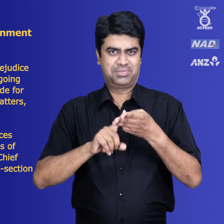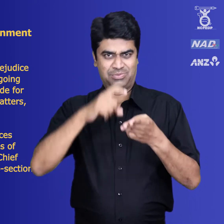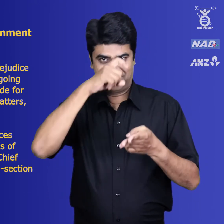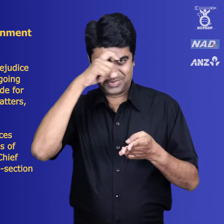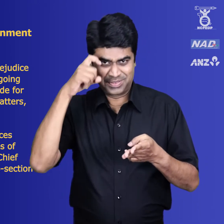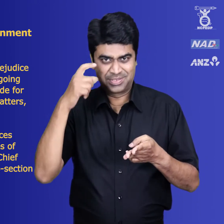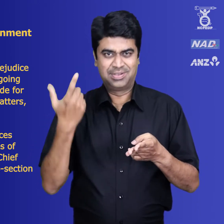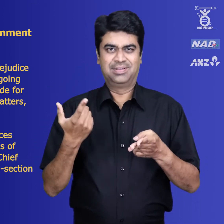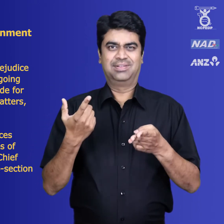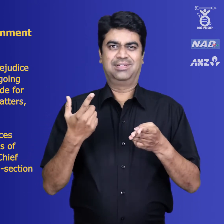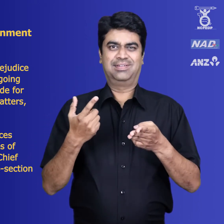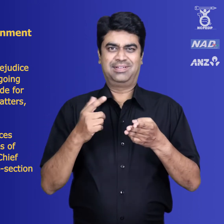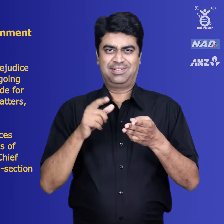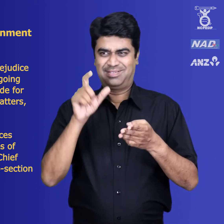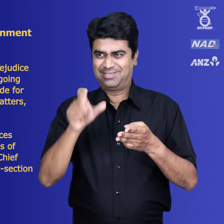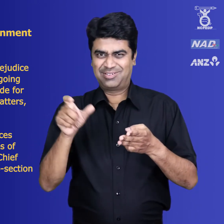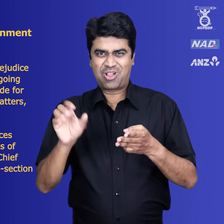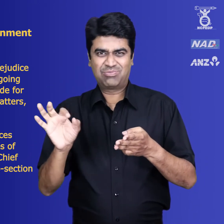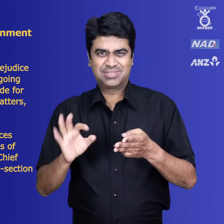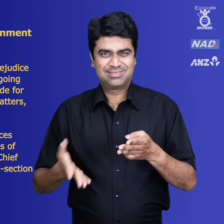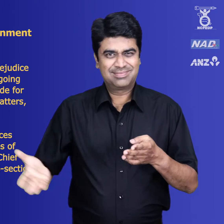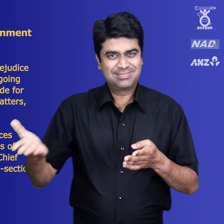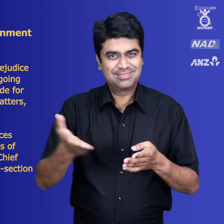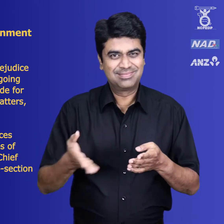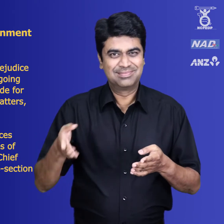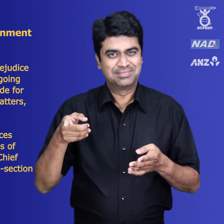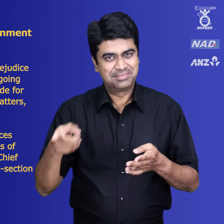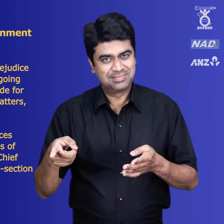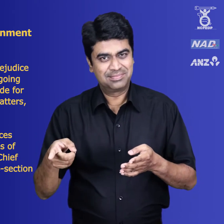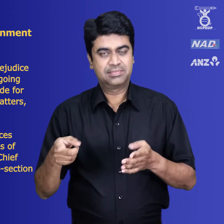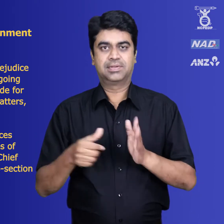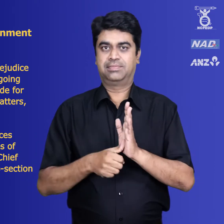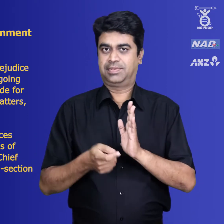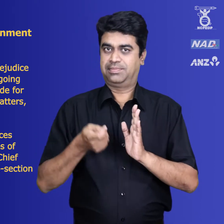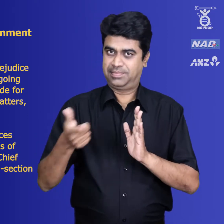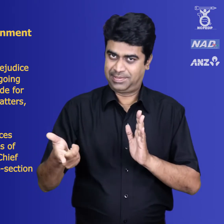Commissioner under subsection 7 of section 74.